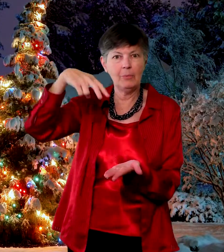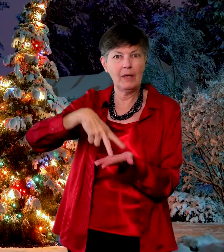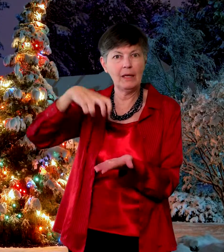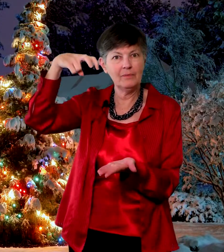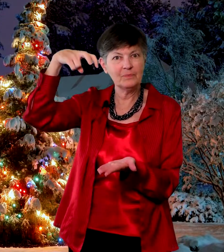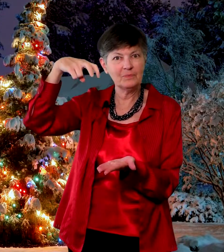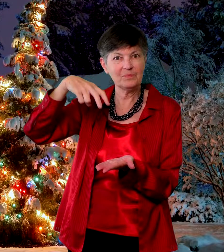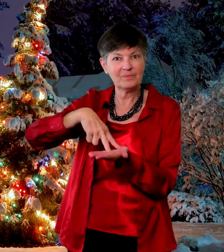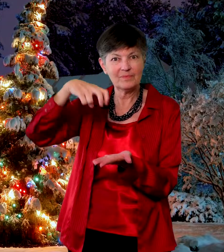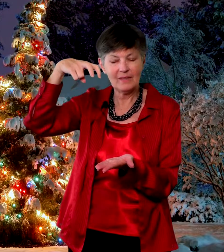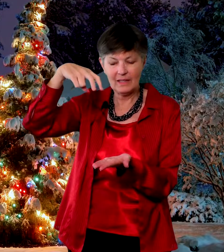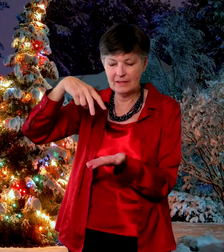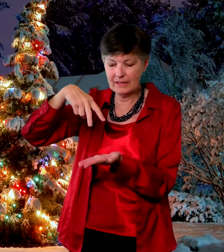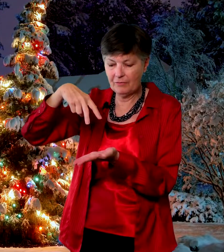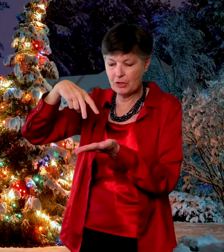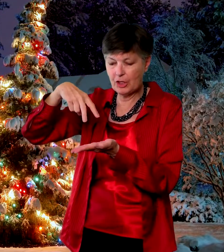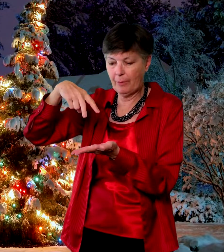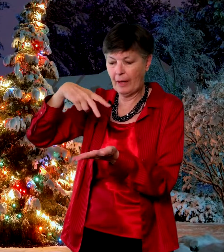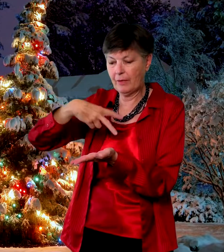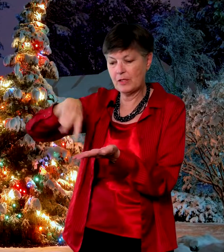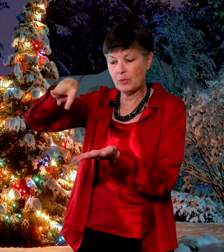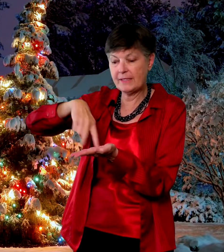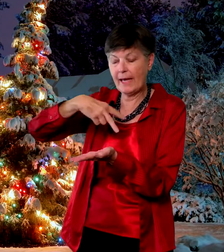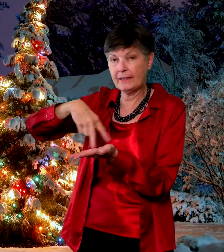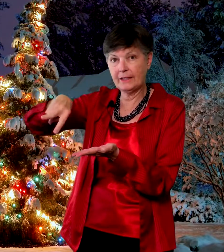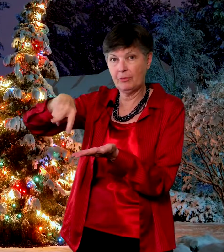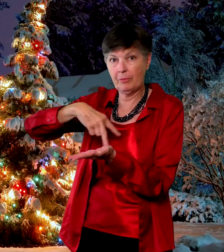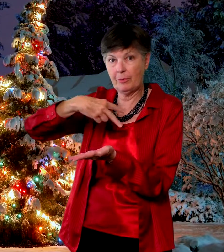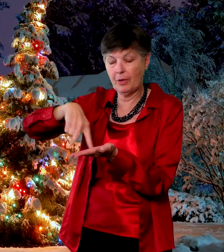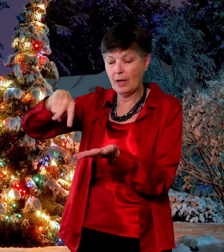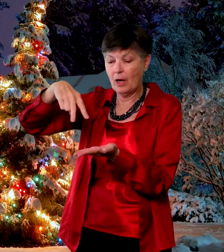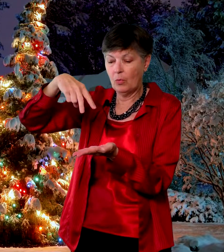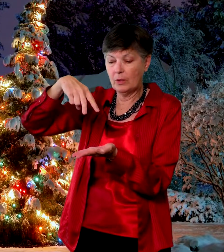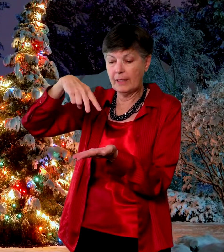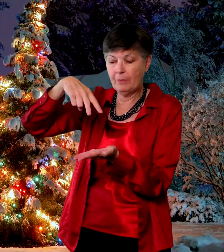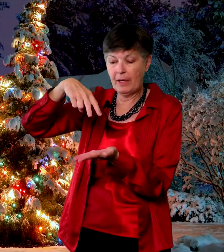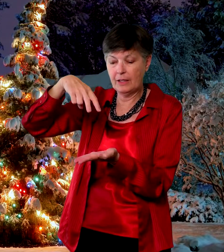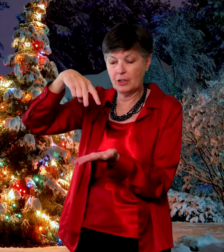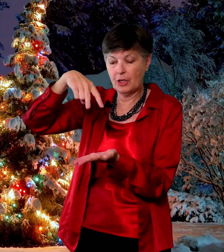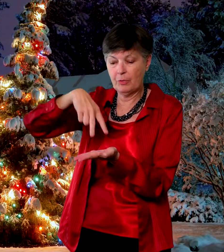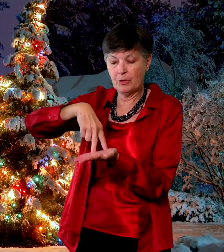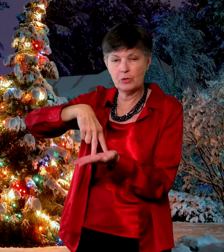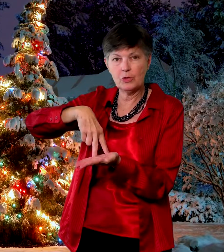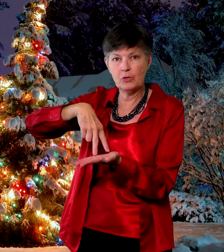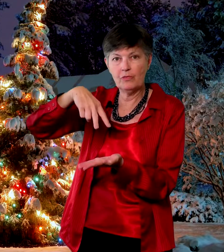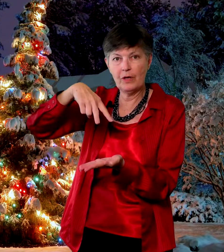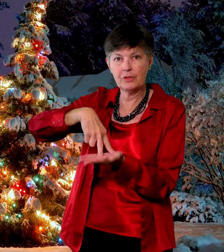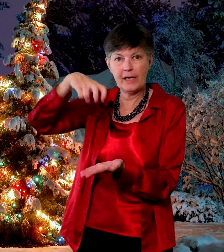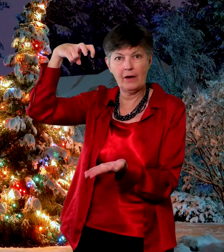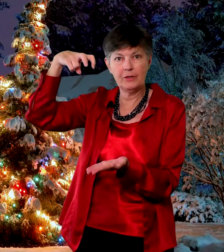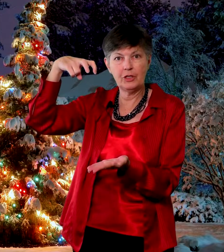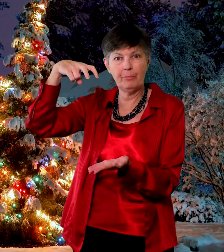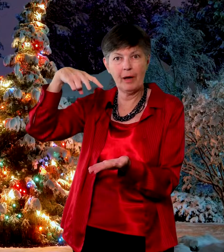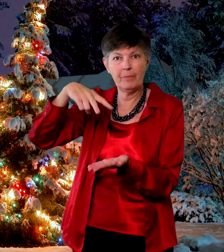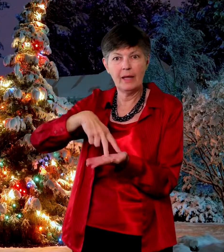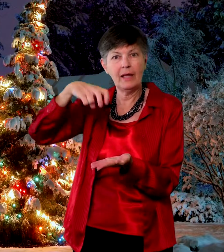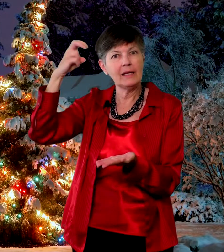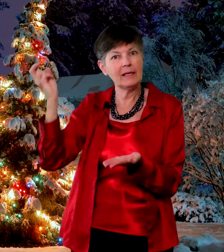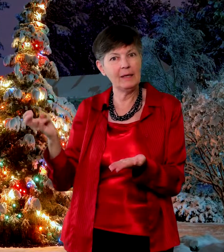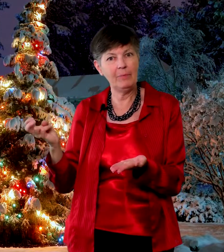leaping. Sign for jump. Like this was dancing, remember? Well, leaping is you're going to put those 2 fingers down and jump up.